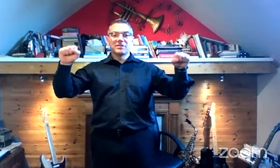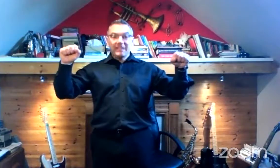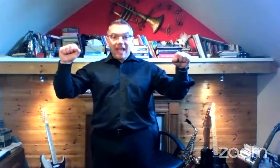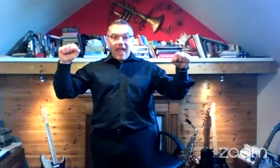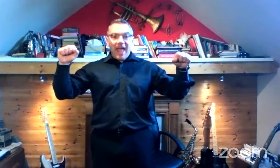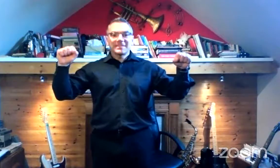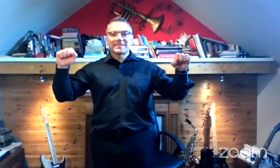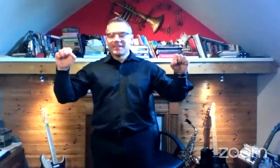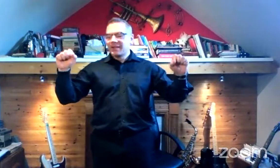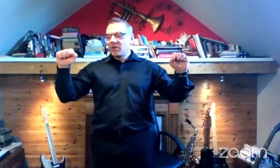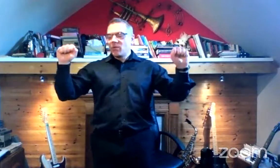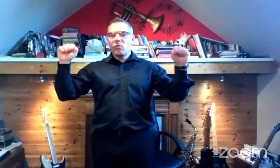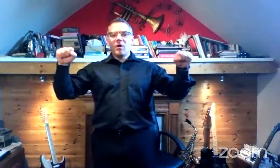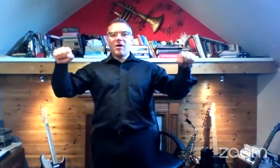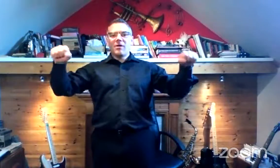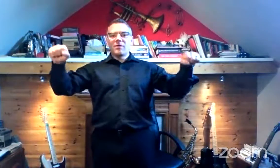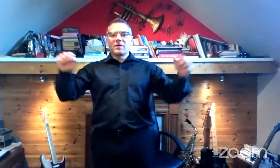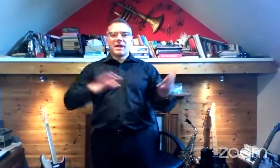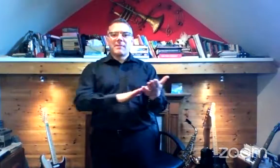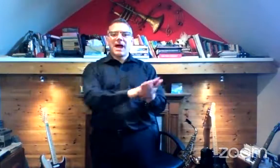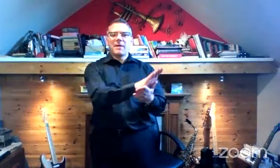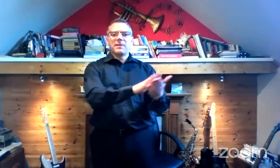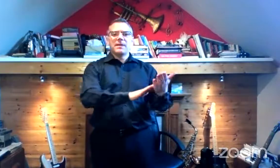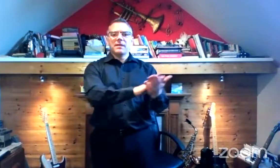nod, yes. Whoa, I'm happy,